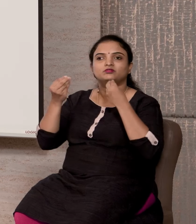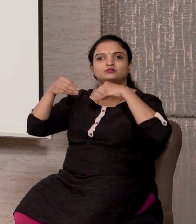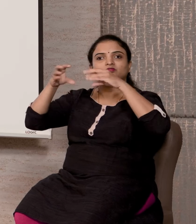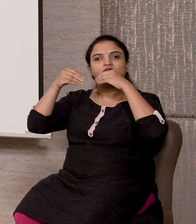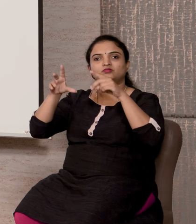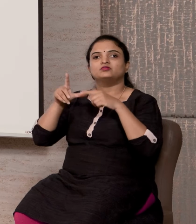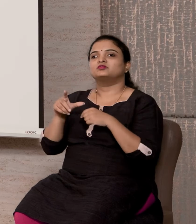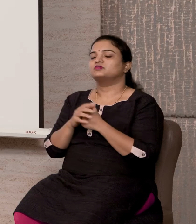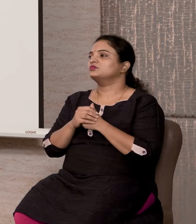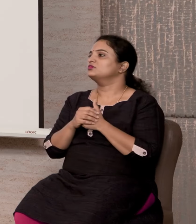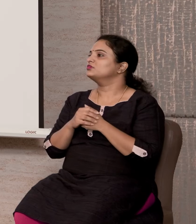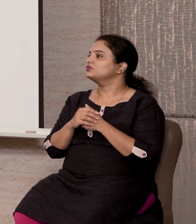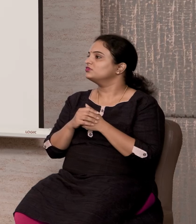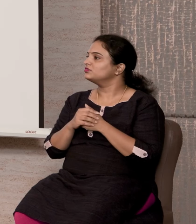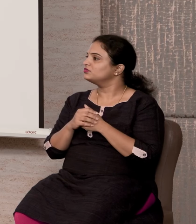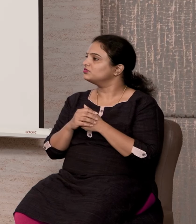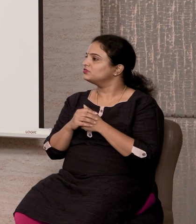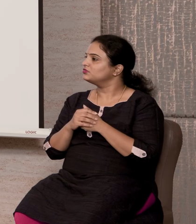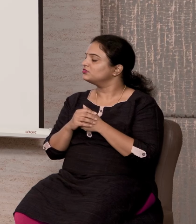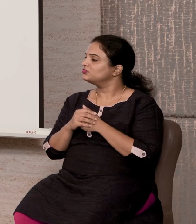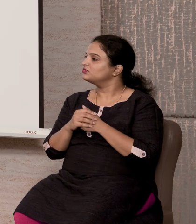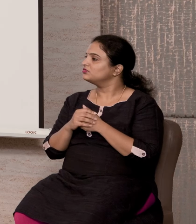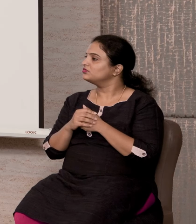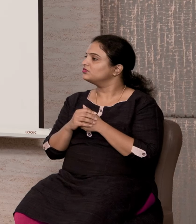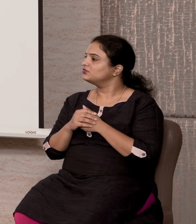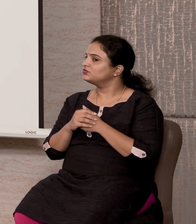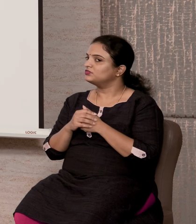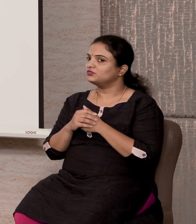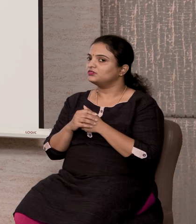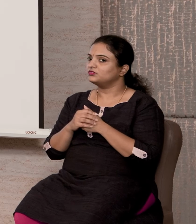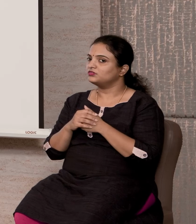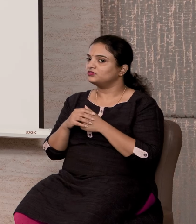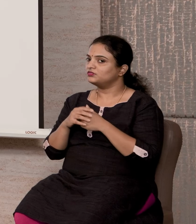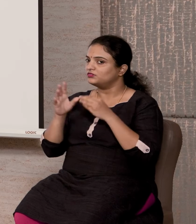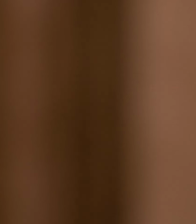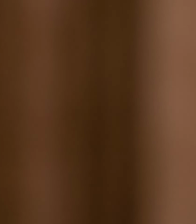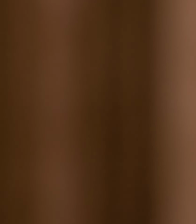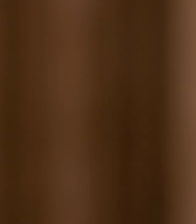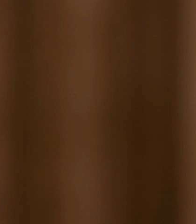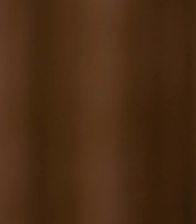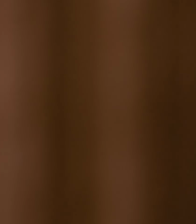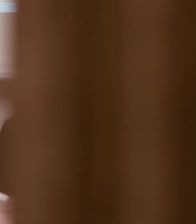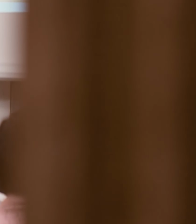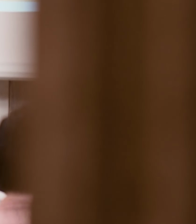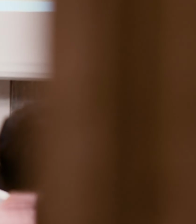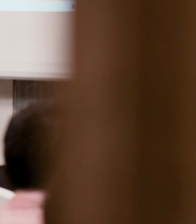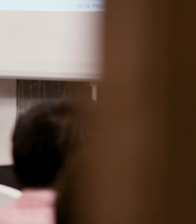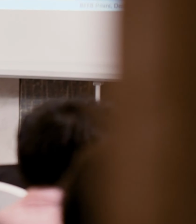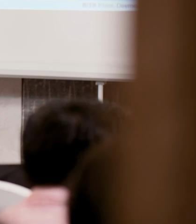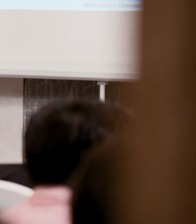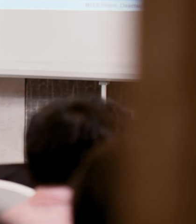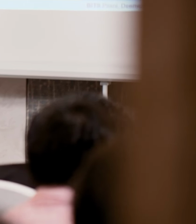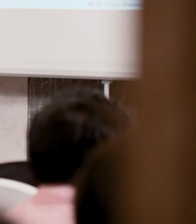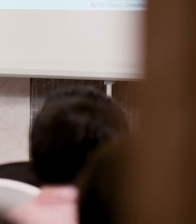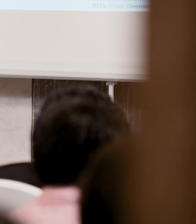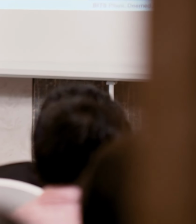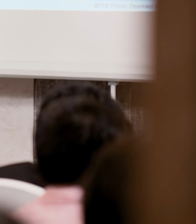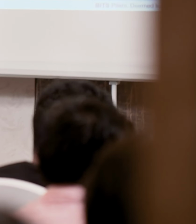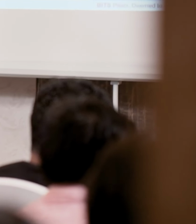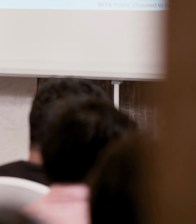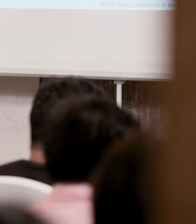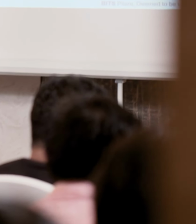Limited here in Bangalore. And as I also mentioned, maybe over the past decade, I've been involved in a lot of roles,